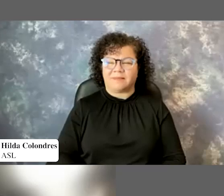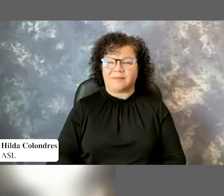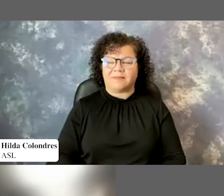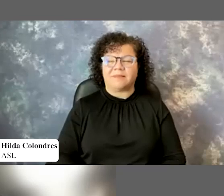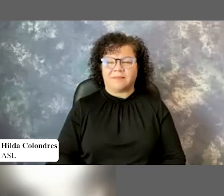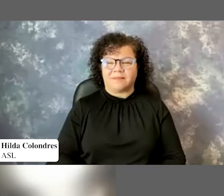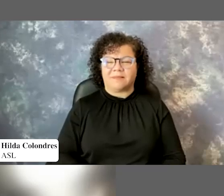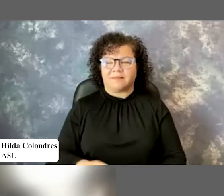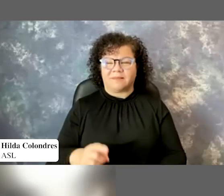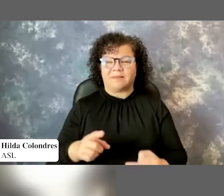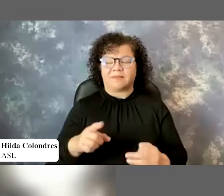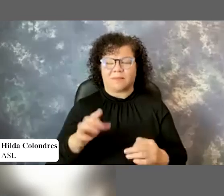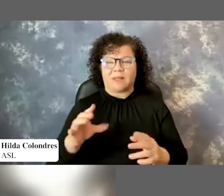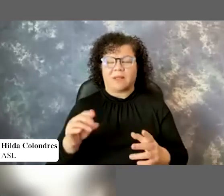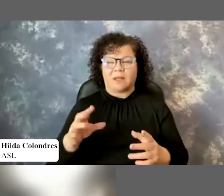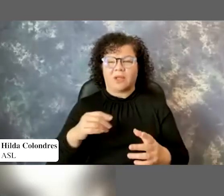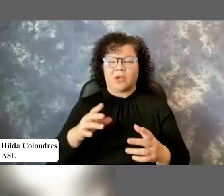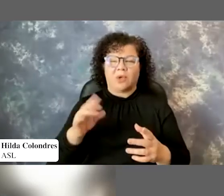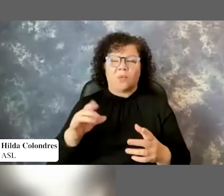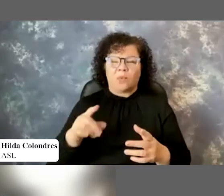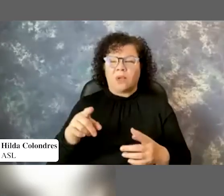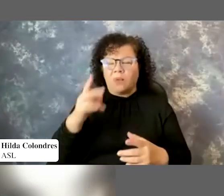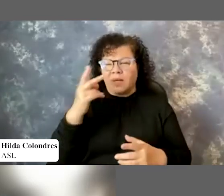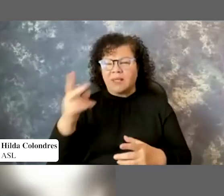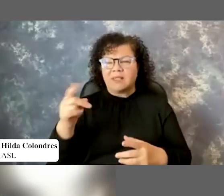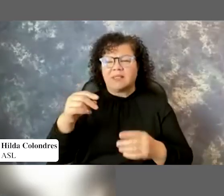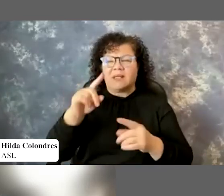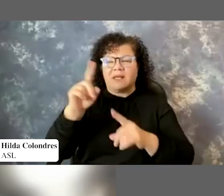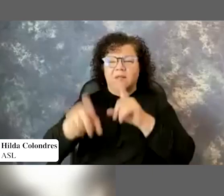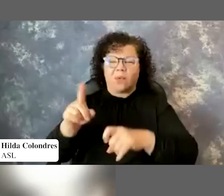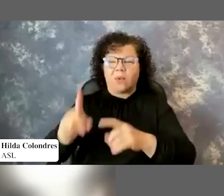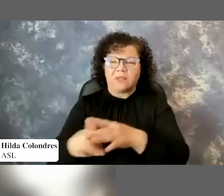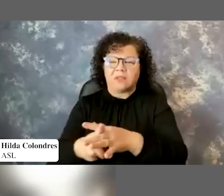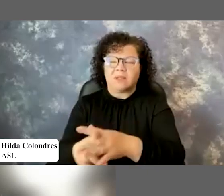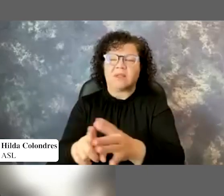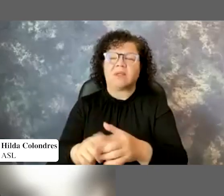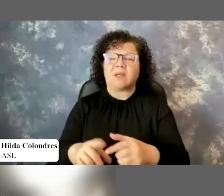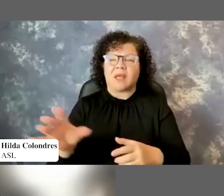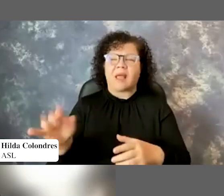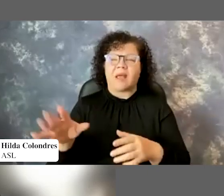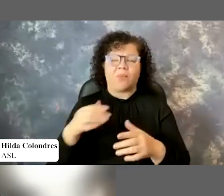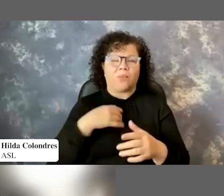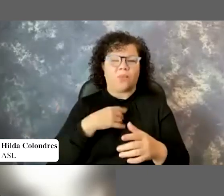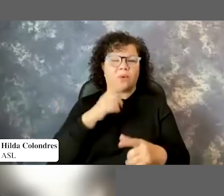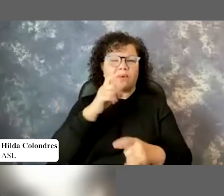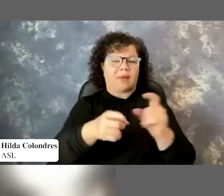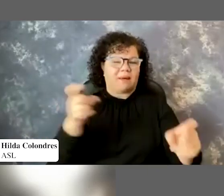received and directing those to the appropriate party, in which in some cases might also be